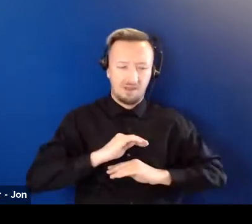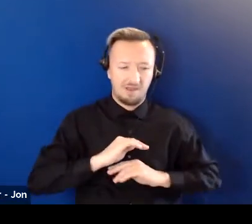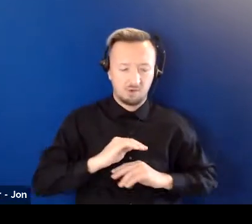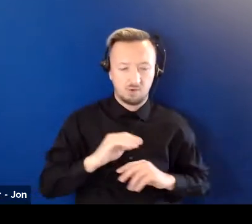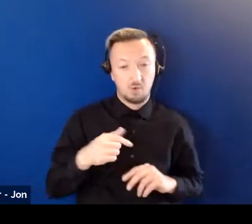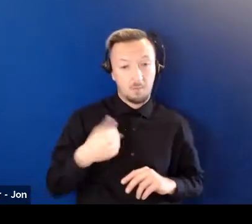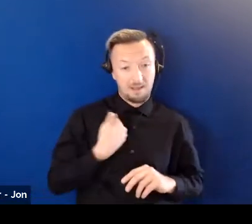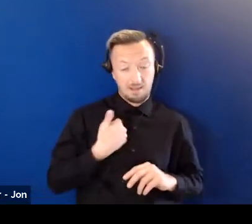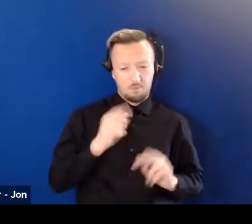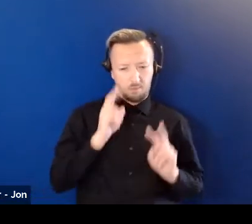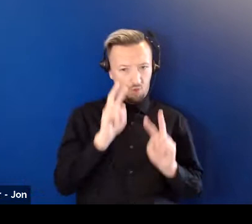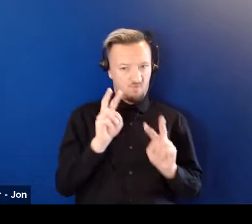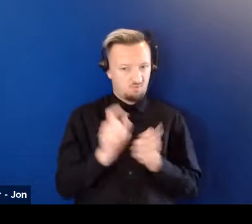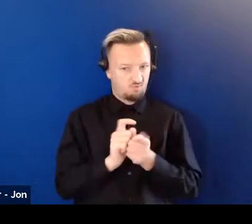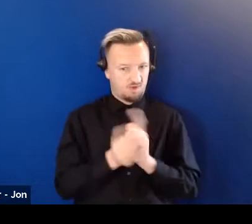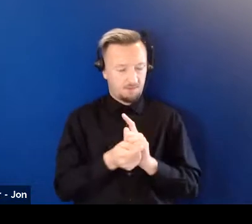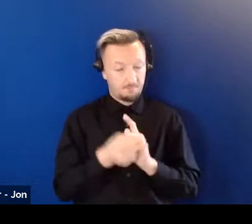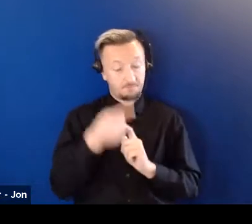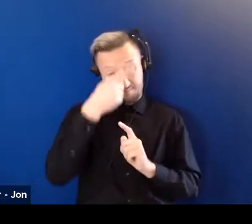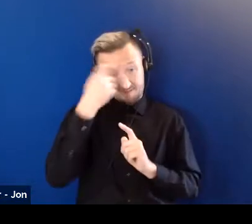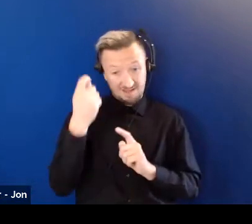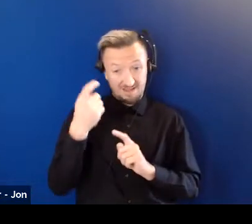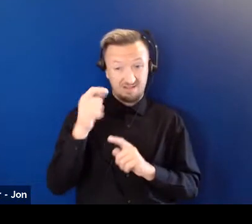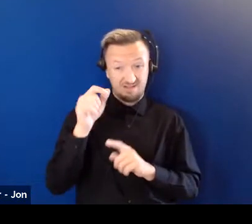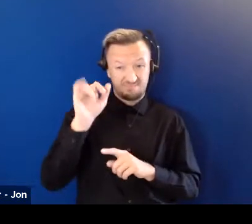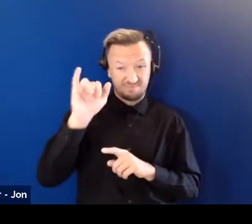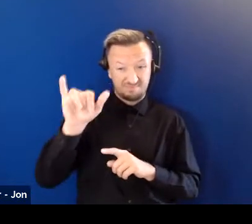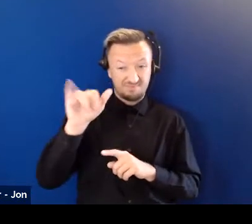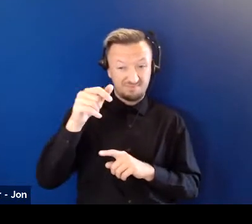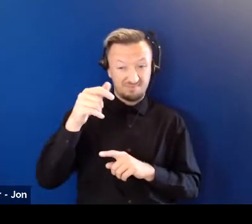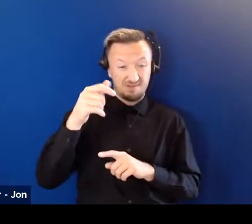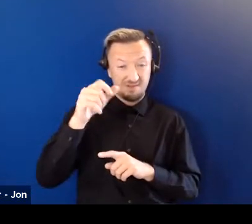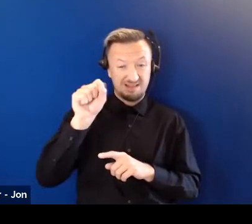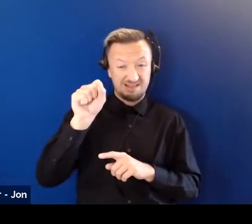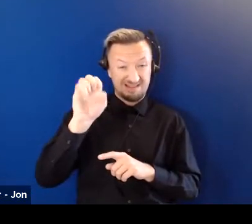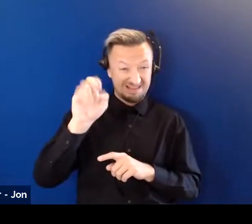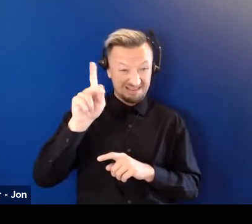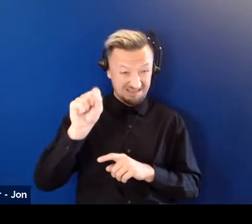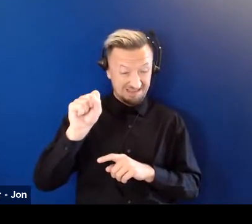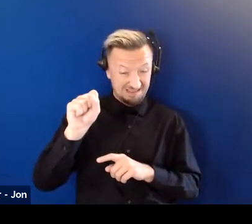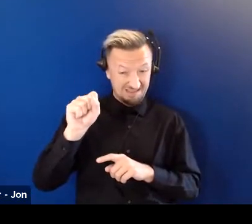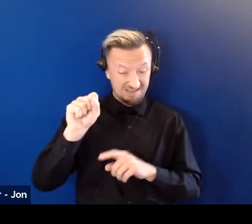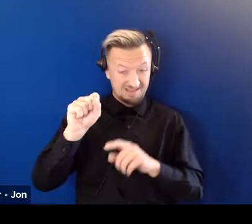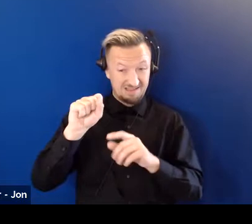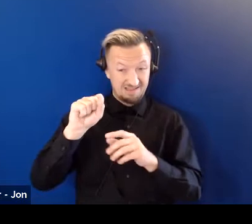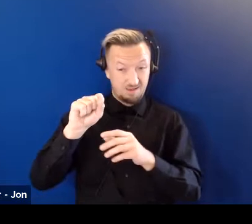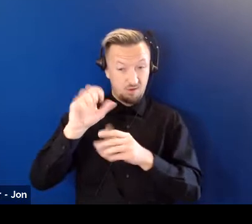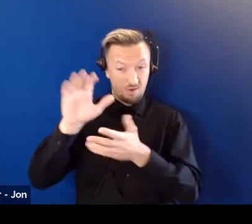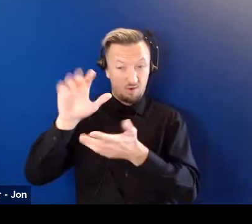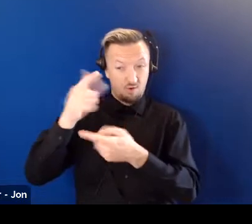change, because within the grant itself, not only were the CILs being contracted to do that, the